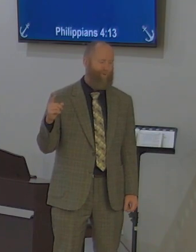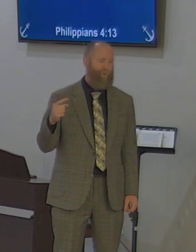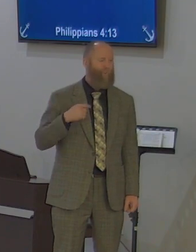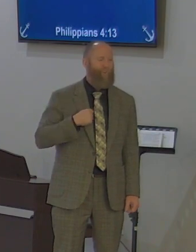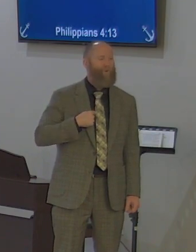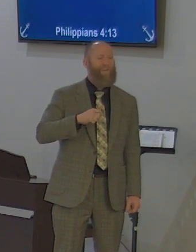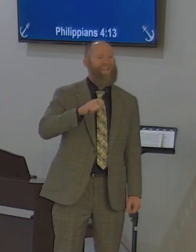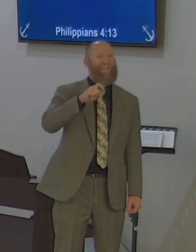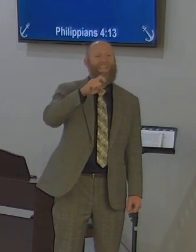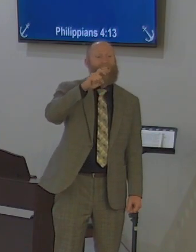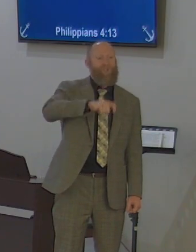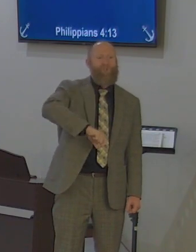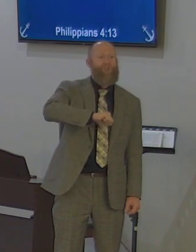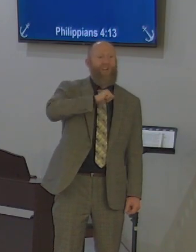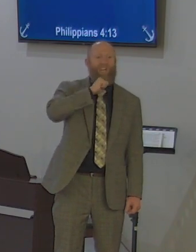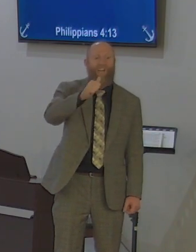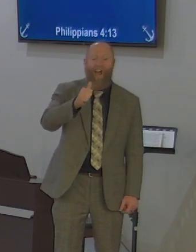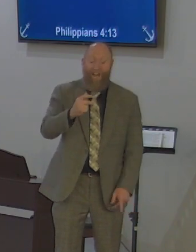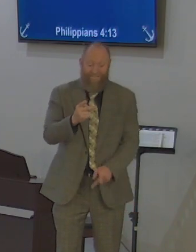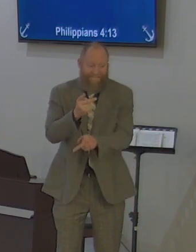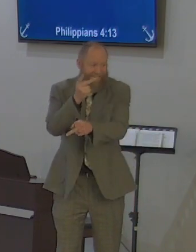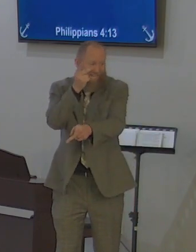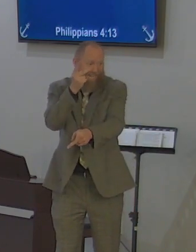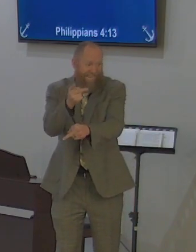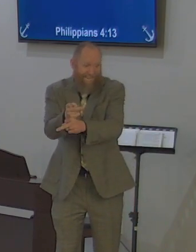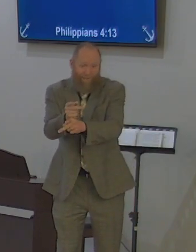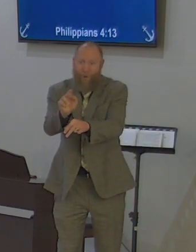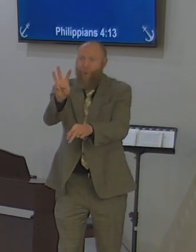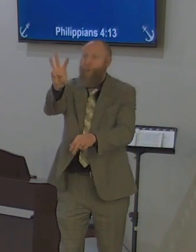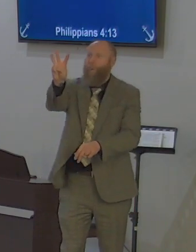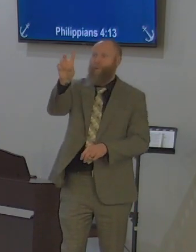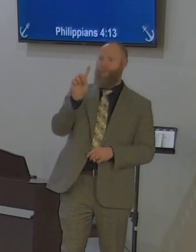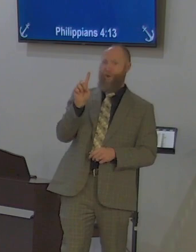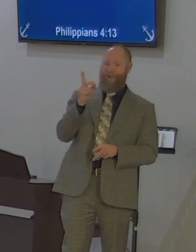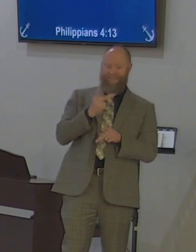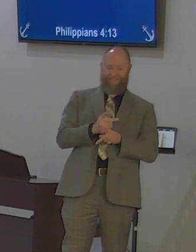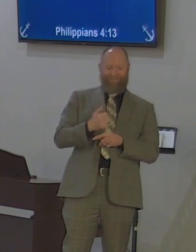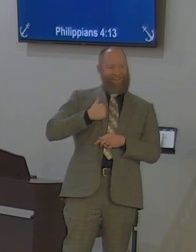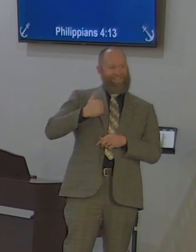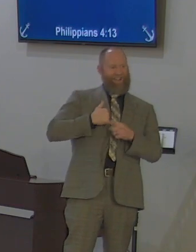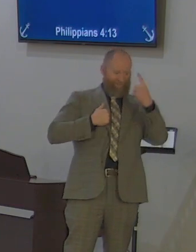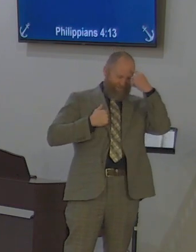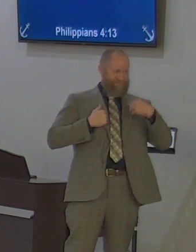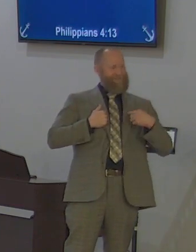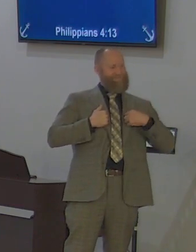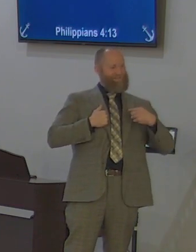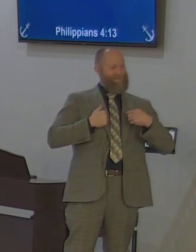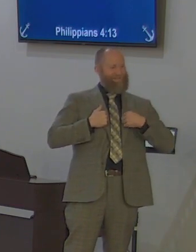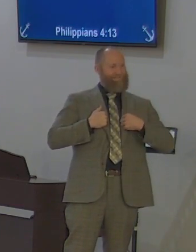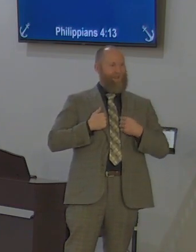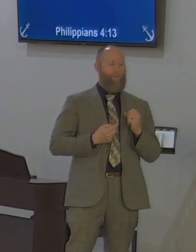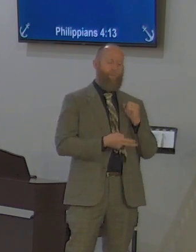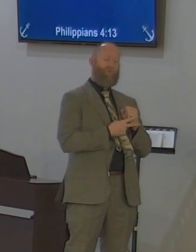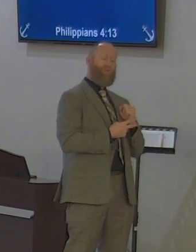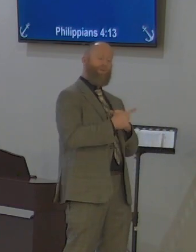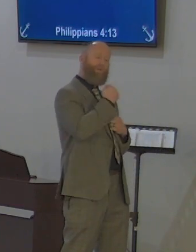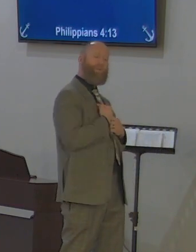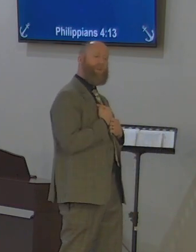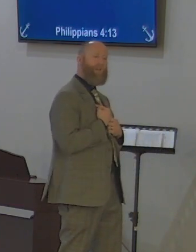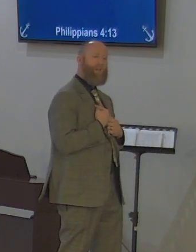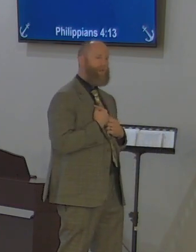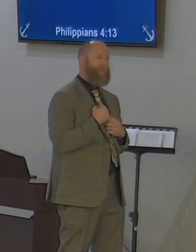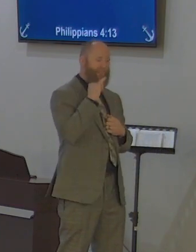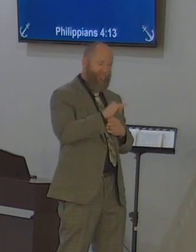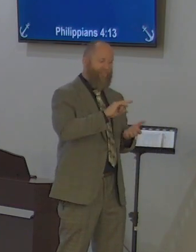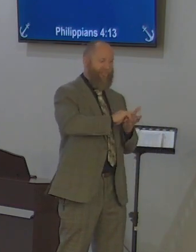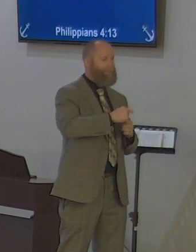him is really a sign that we're not content with him. Because if we're holding back our life to somehow preserve it from surrender to God, it just means